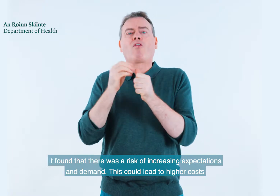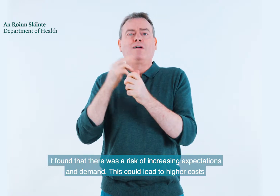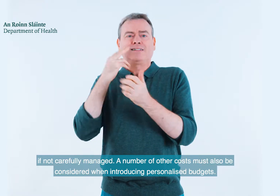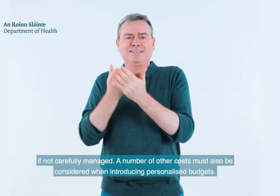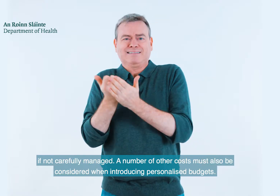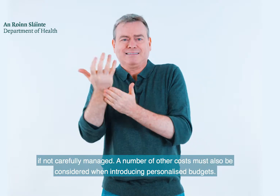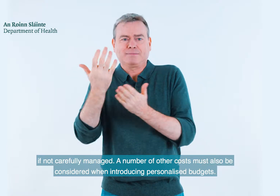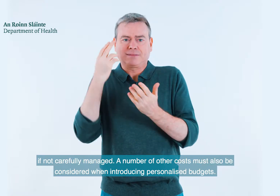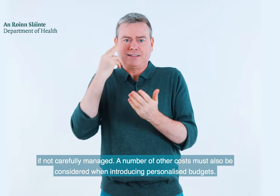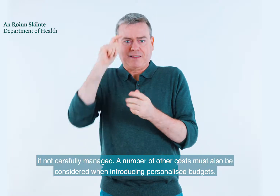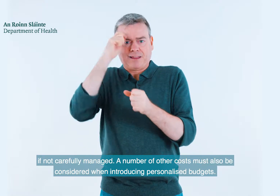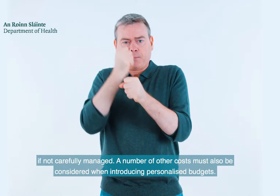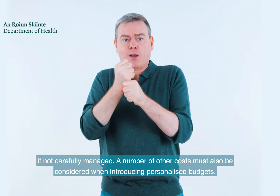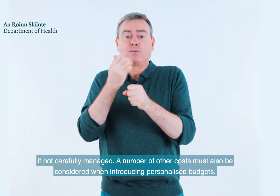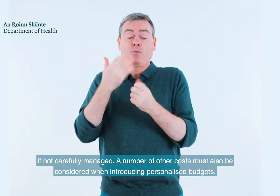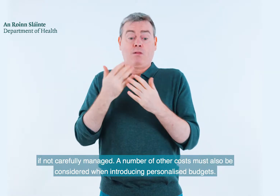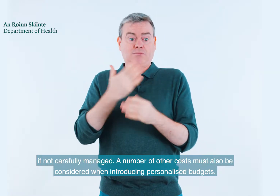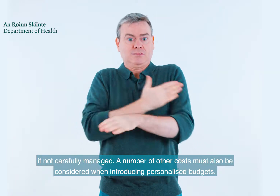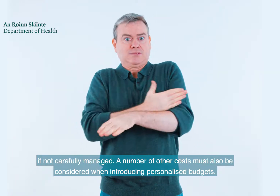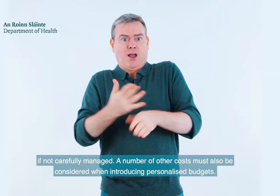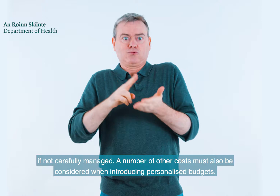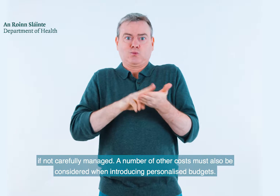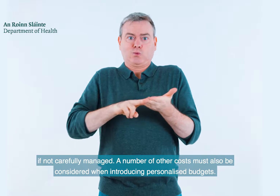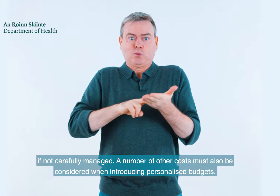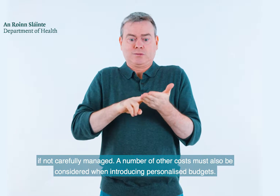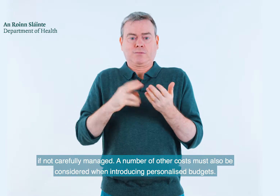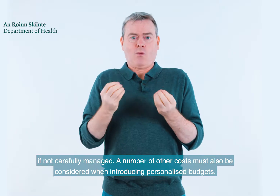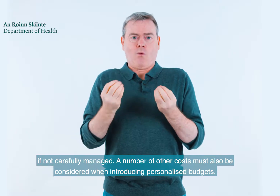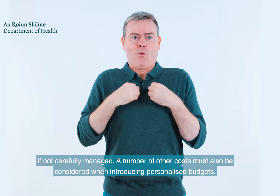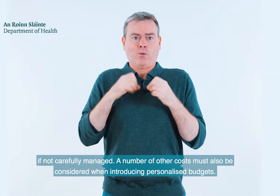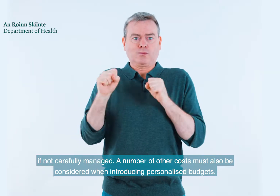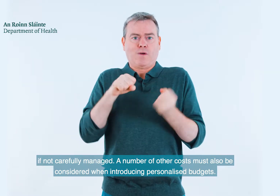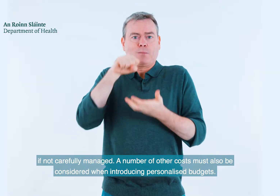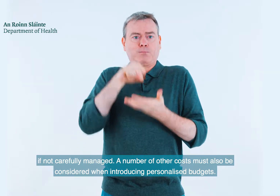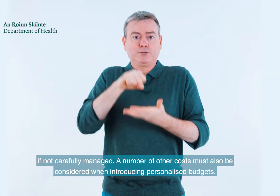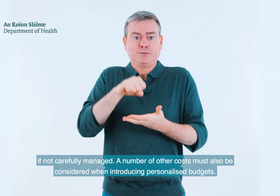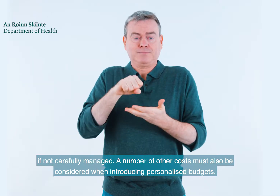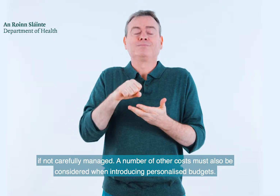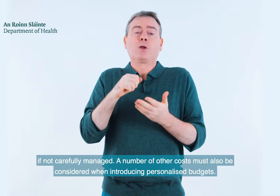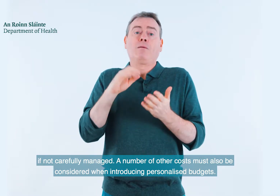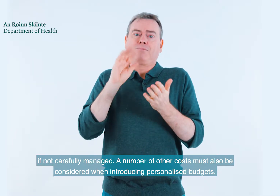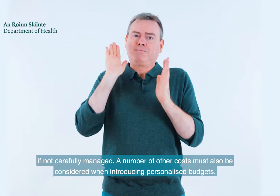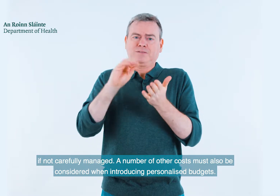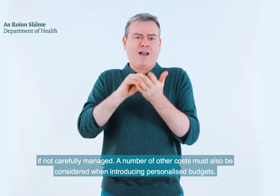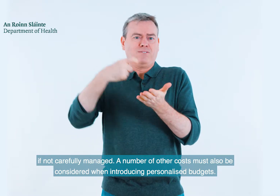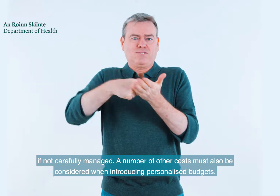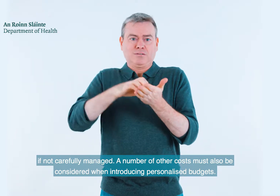if not carefully managed. A number of other costs must also be considered when introducing personalised budgets.